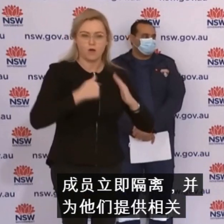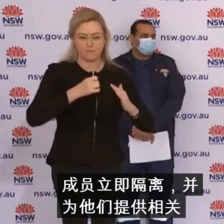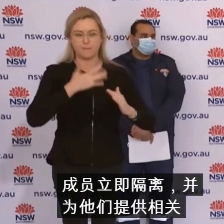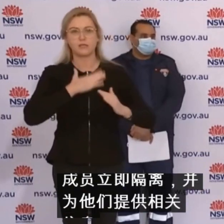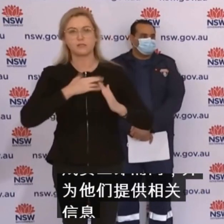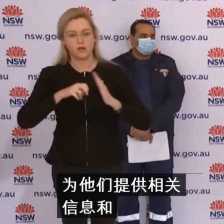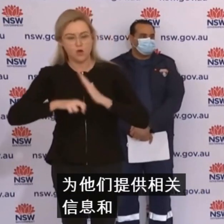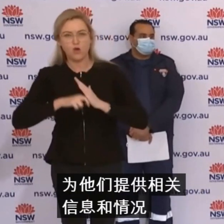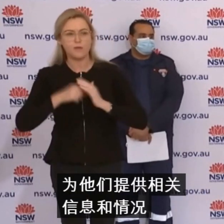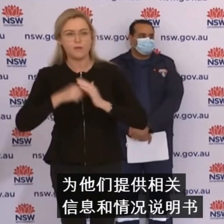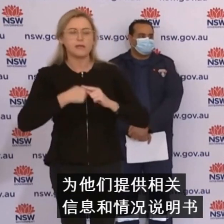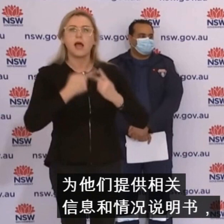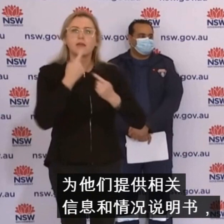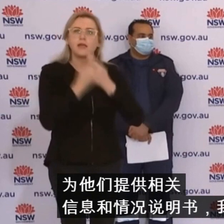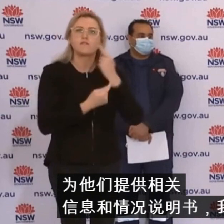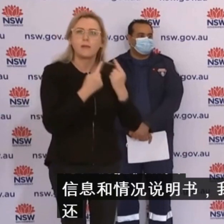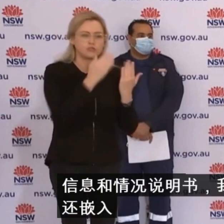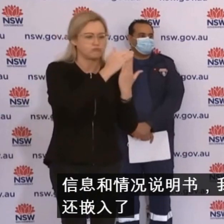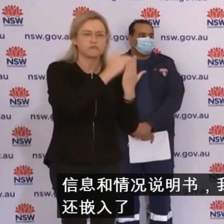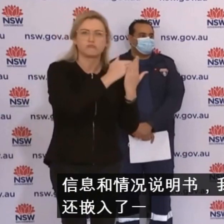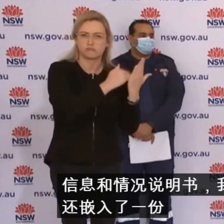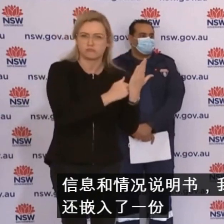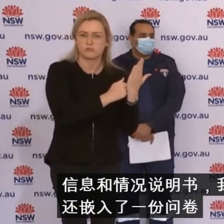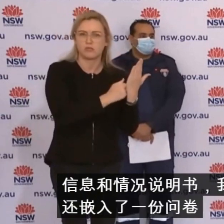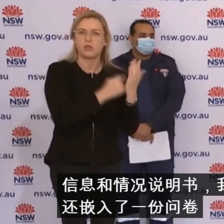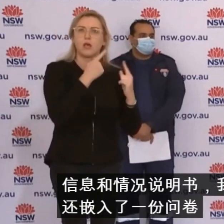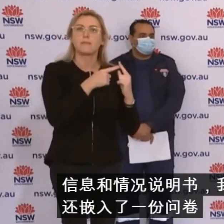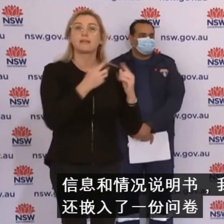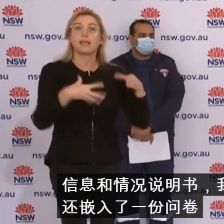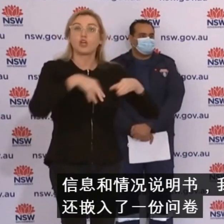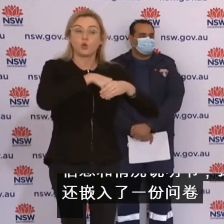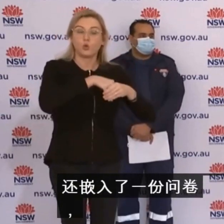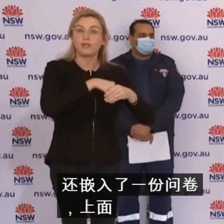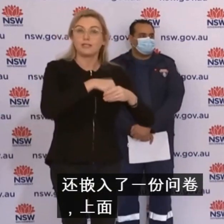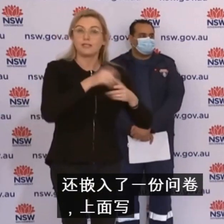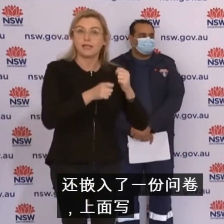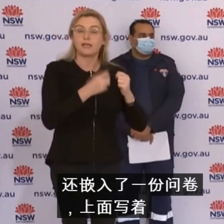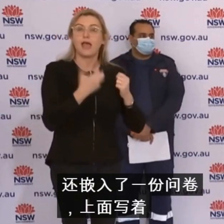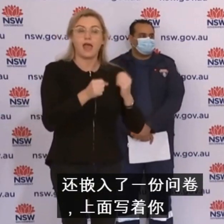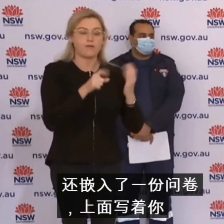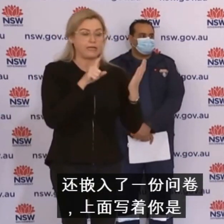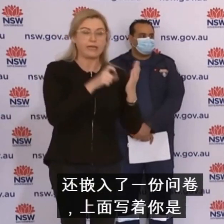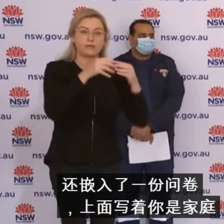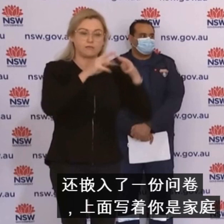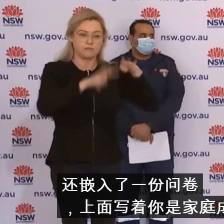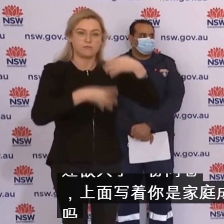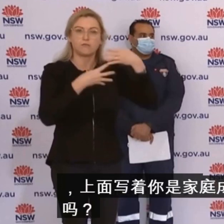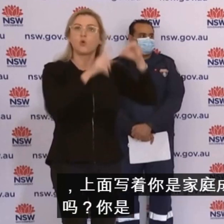relevant information and fact sheets. And we also embed in that a questionnaire which says, are you a